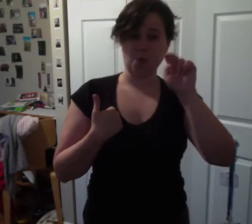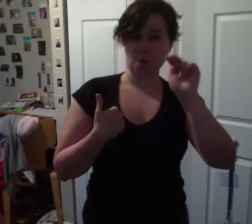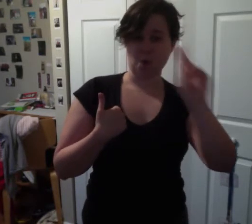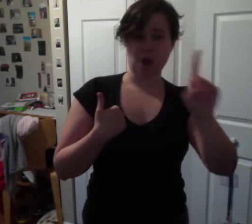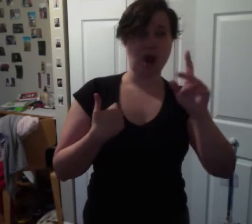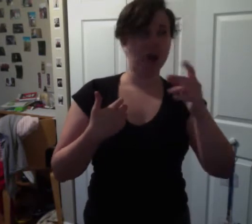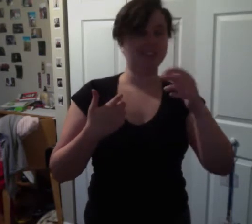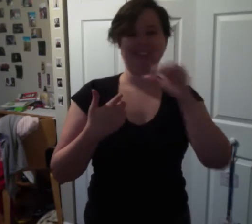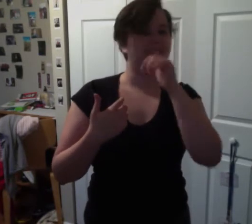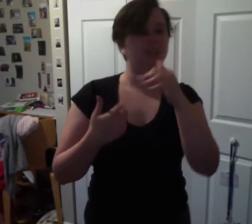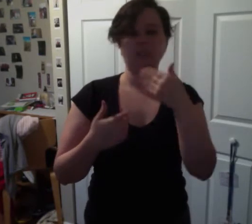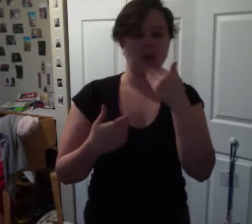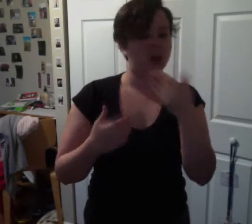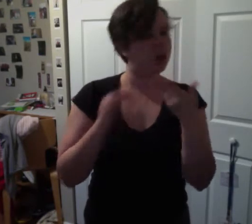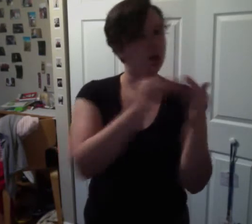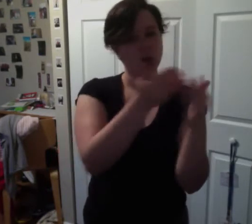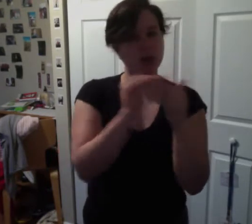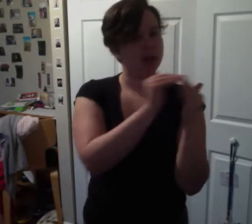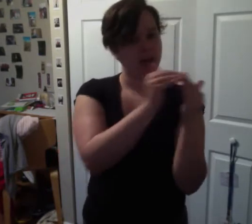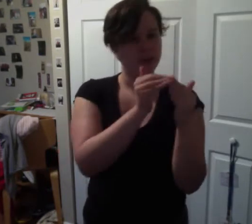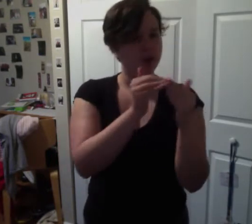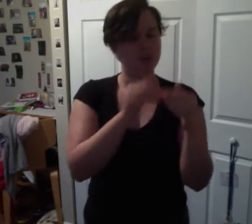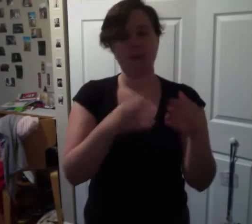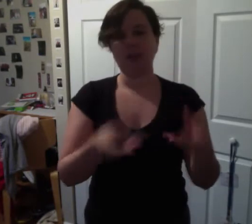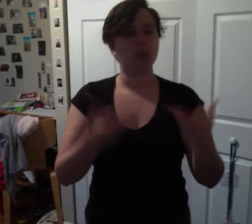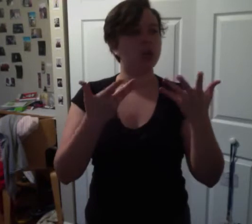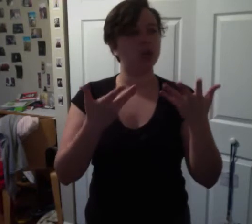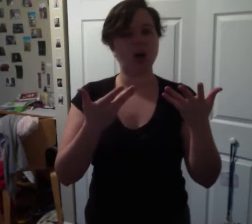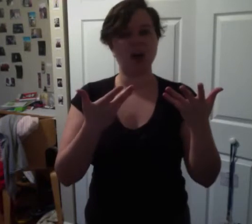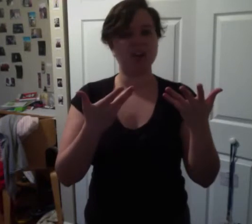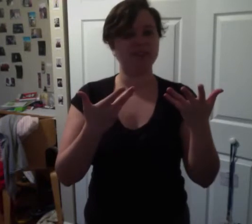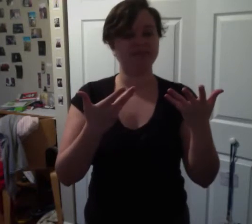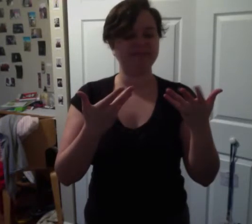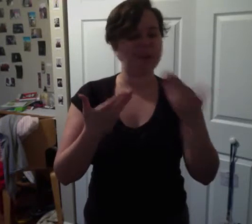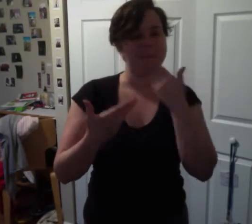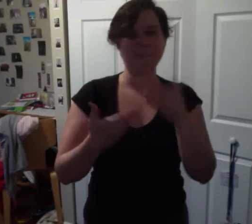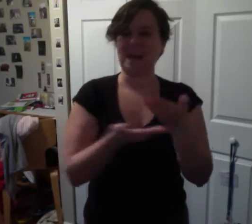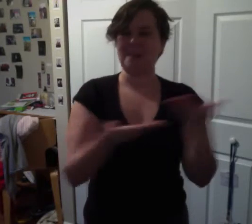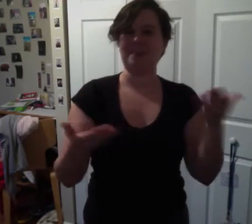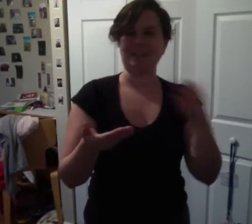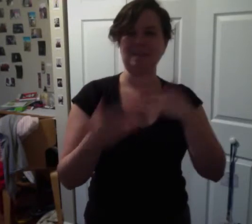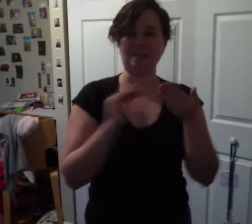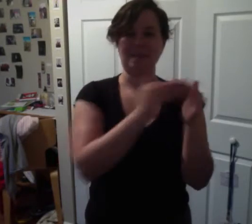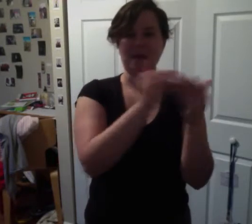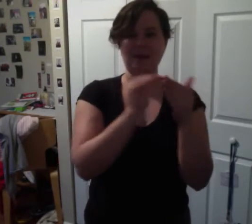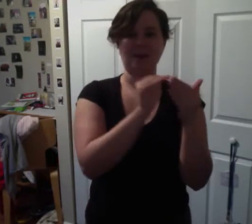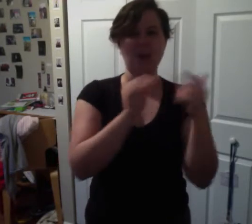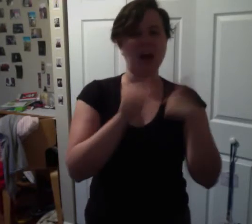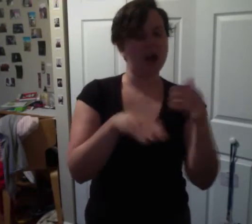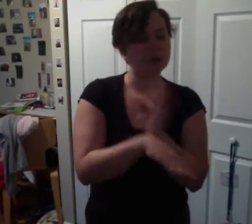making pots and busy making art and having a good art career, there was all of this stuff that was happening just outside my